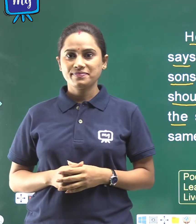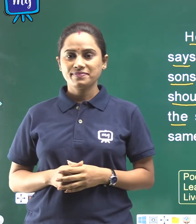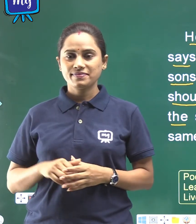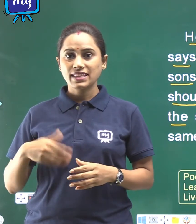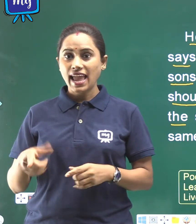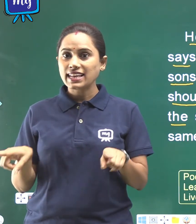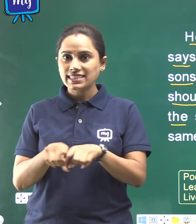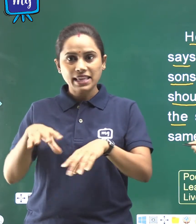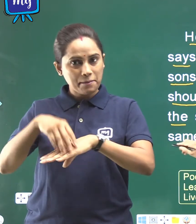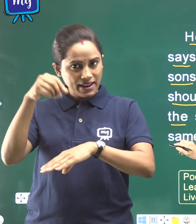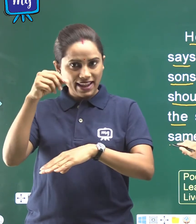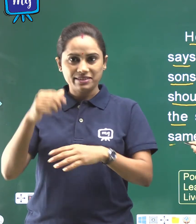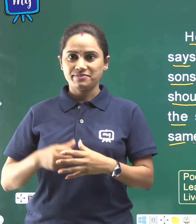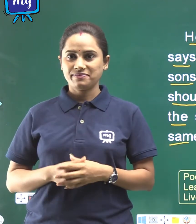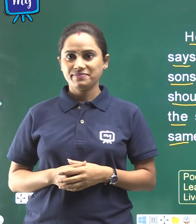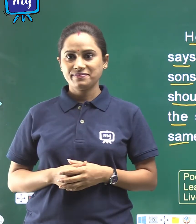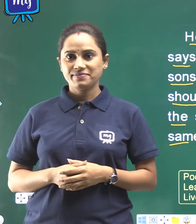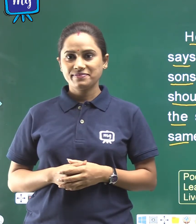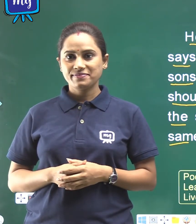and same land.